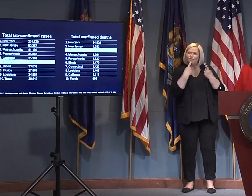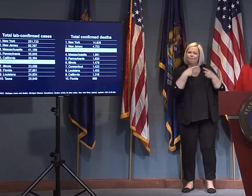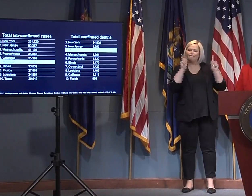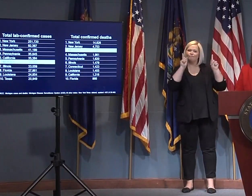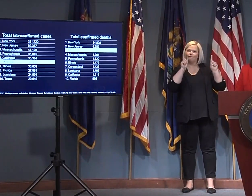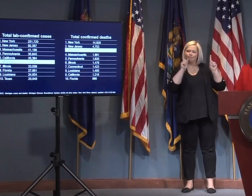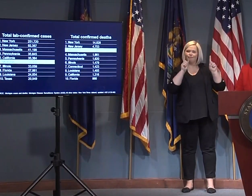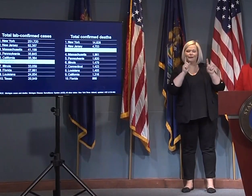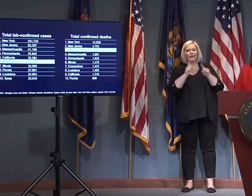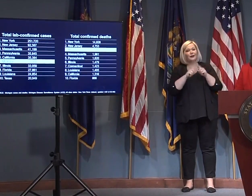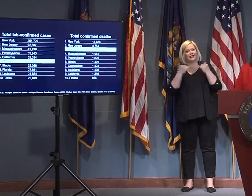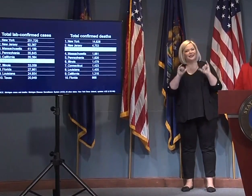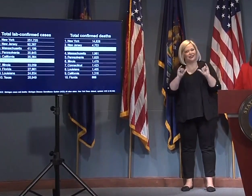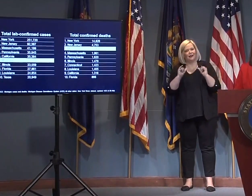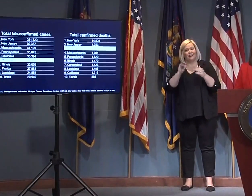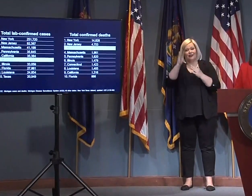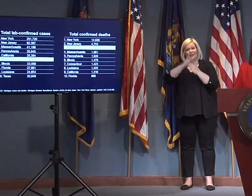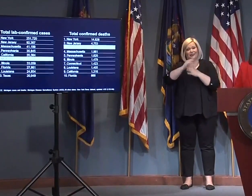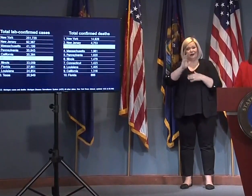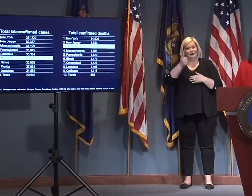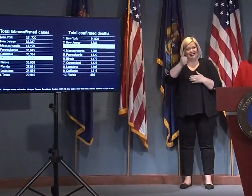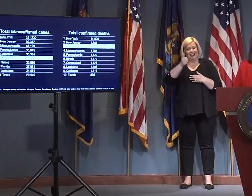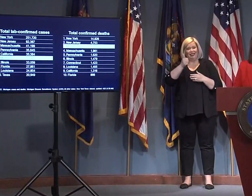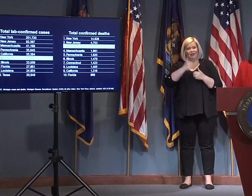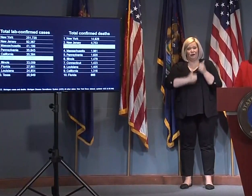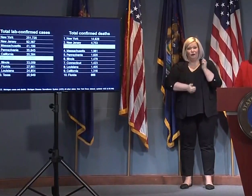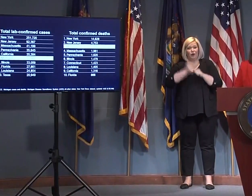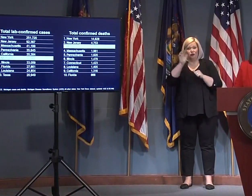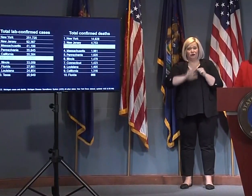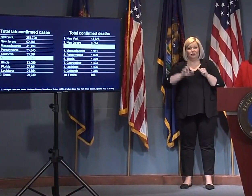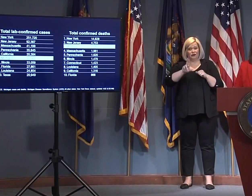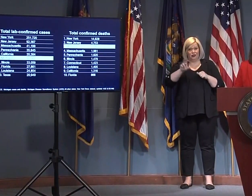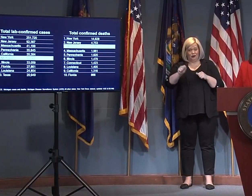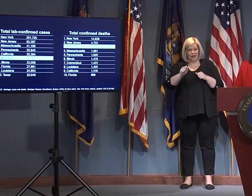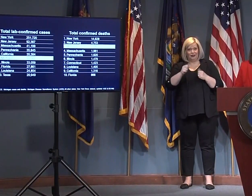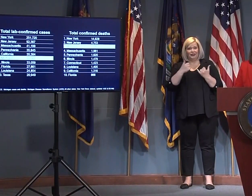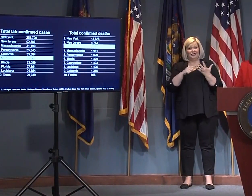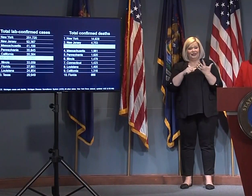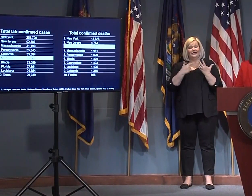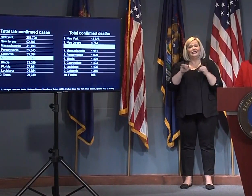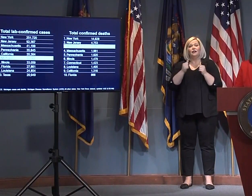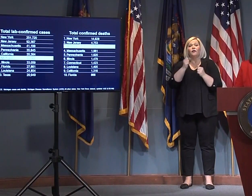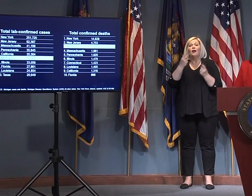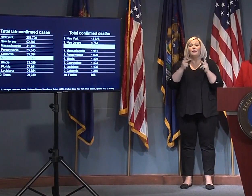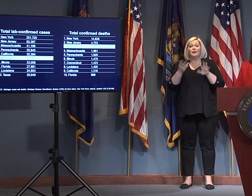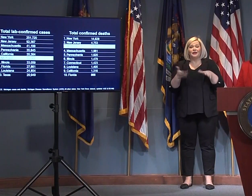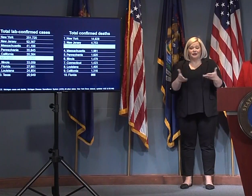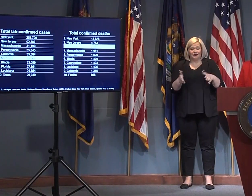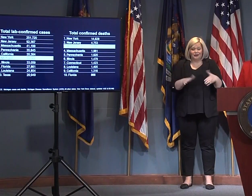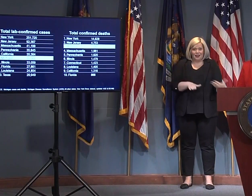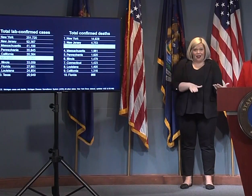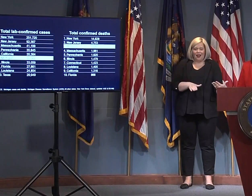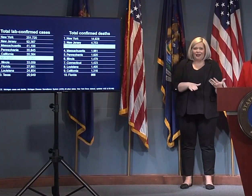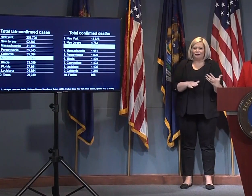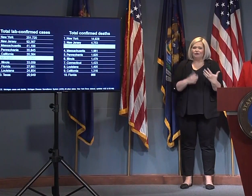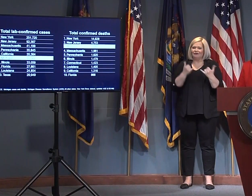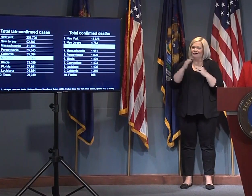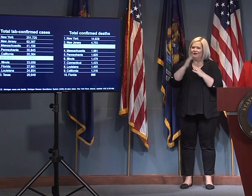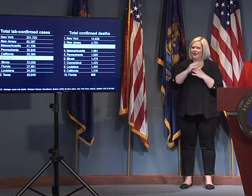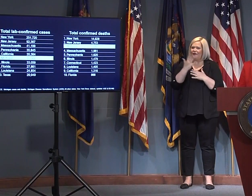still in the top 10, and we are still in the top 5 in terms of number of deaths. So this shows that what